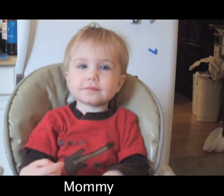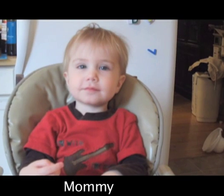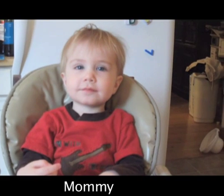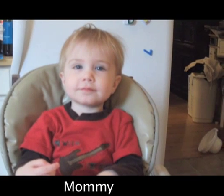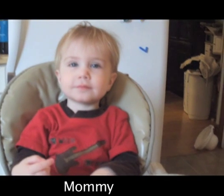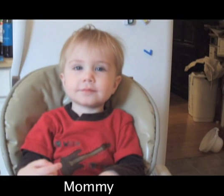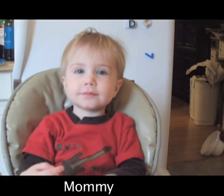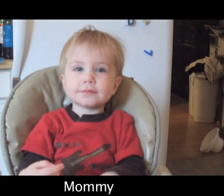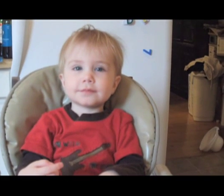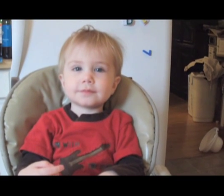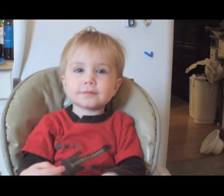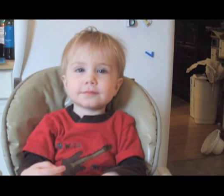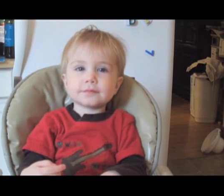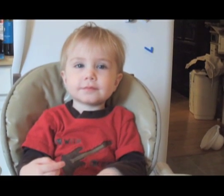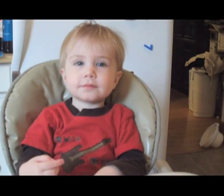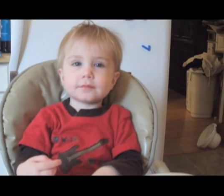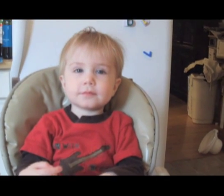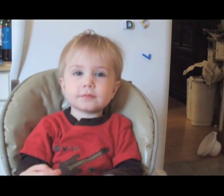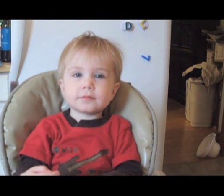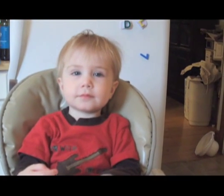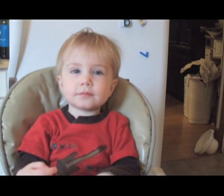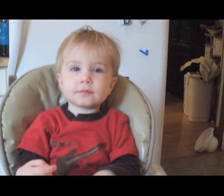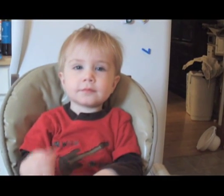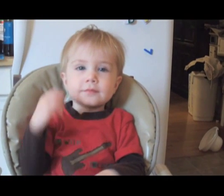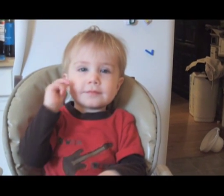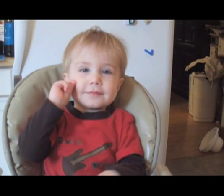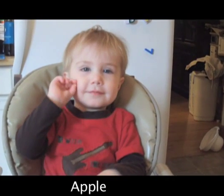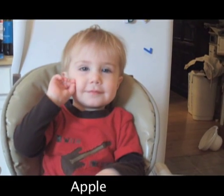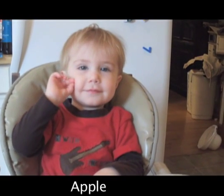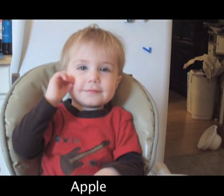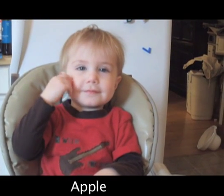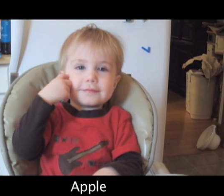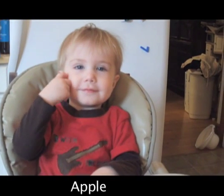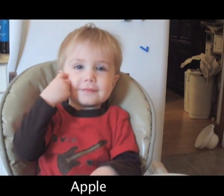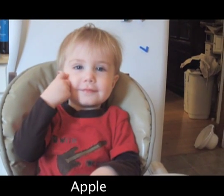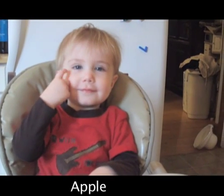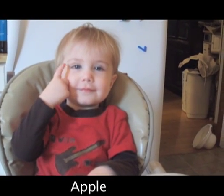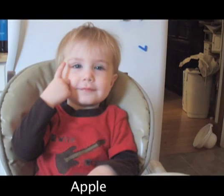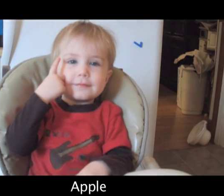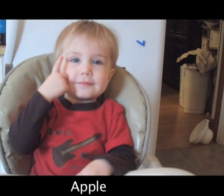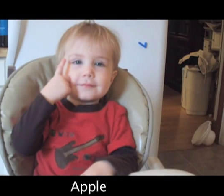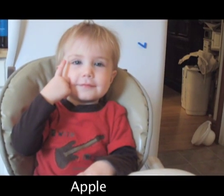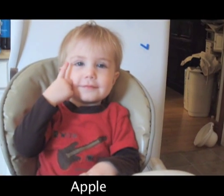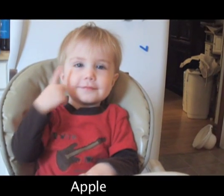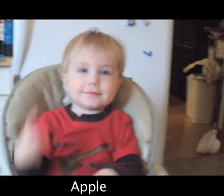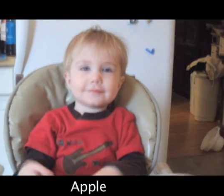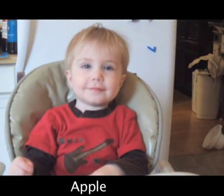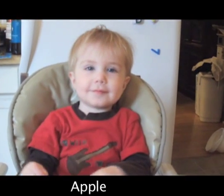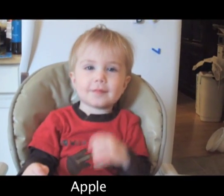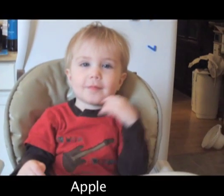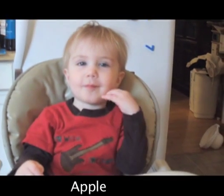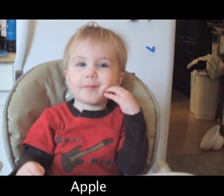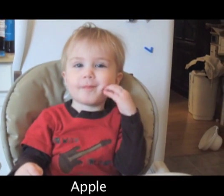what's the sign apple apple yeah how about cheese